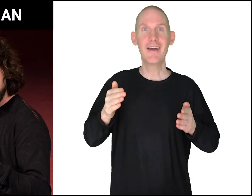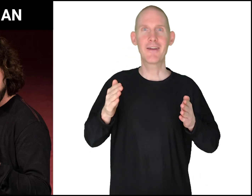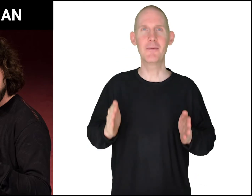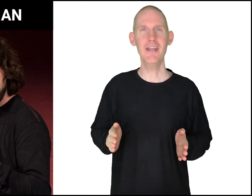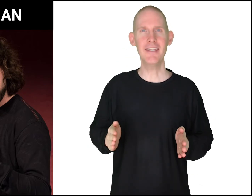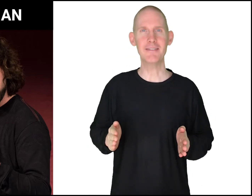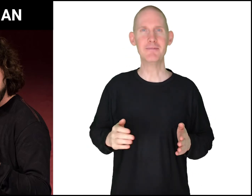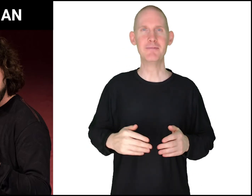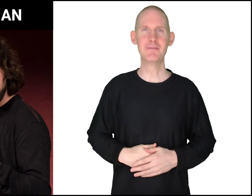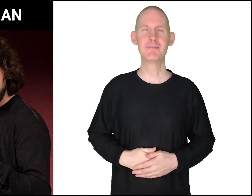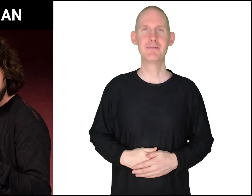comedian,